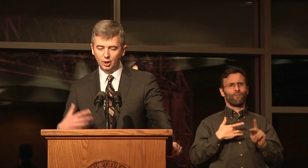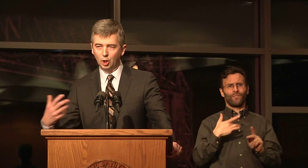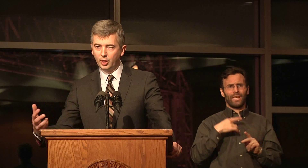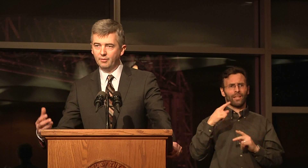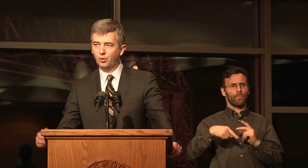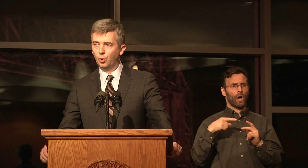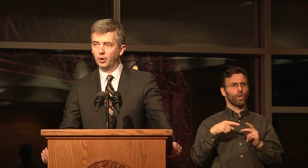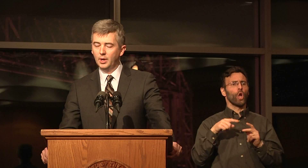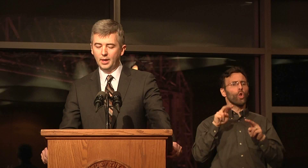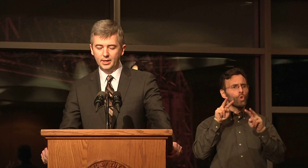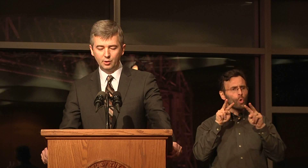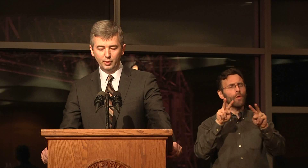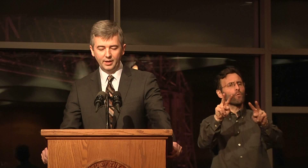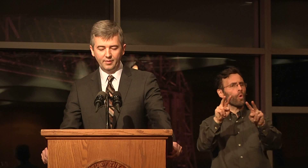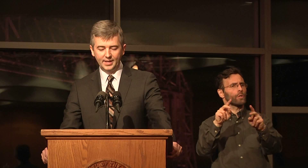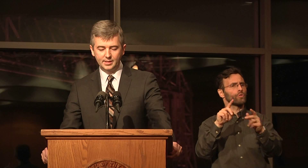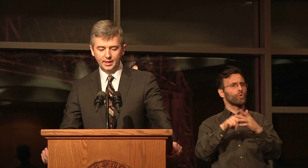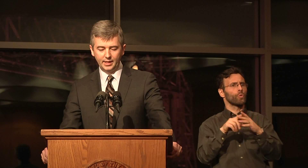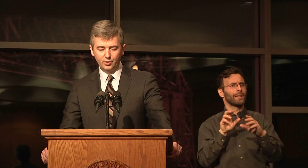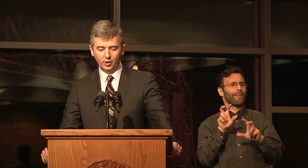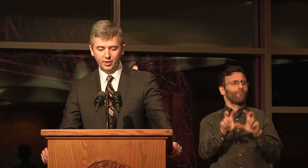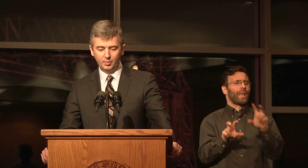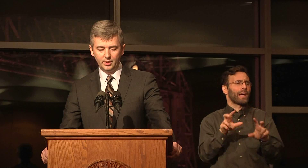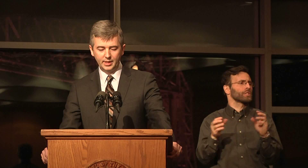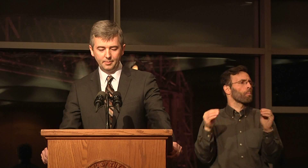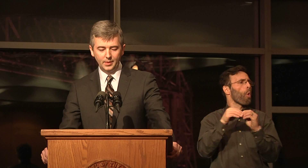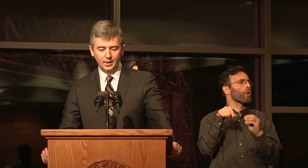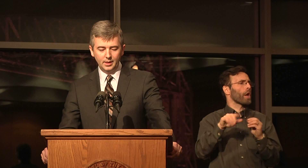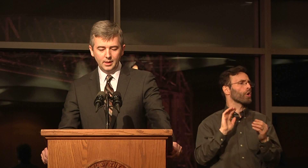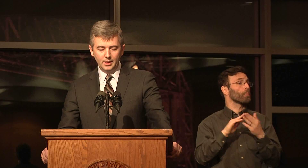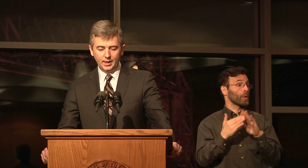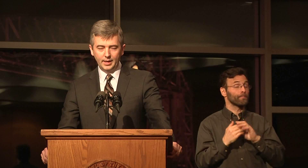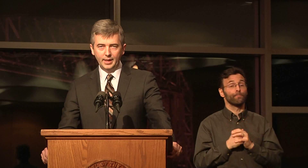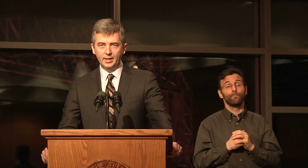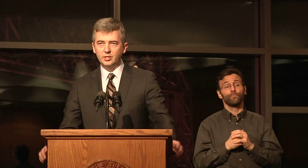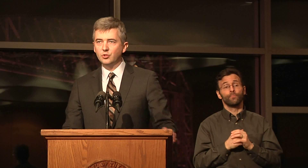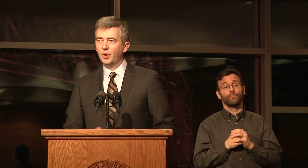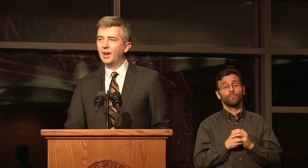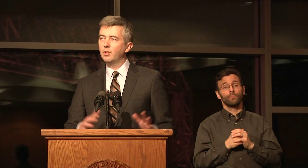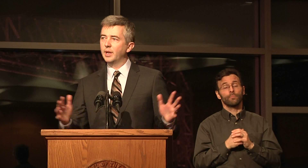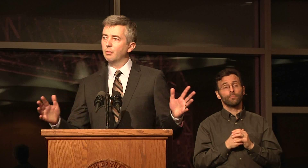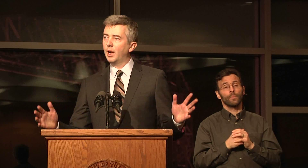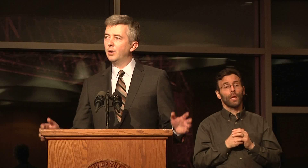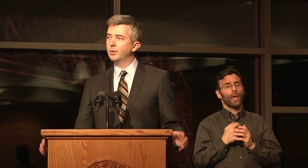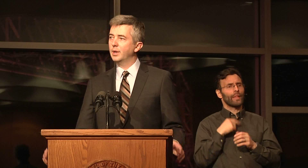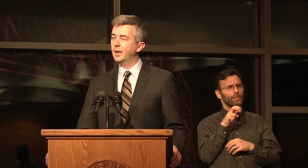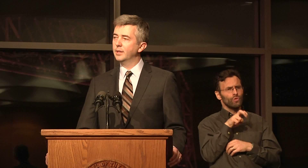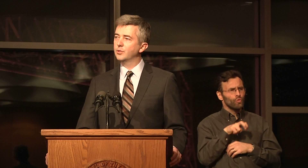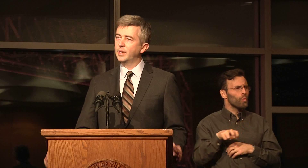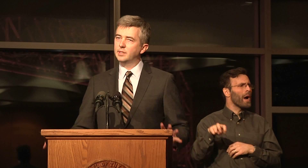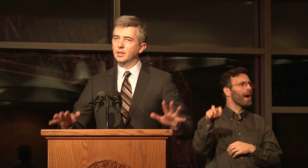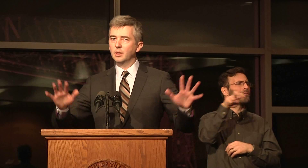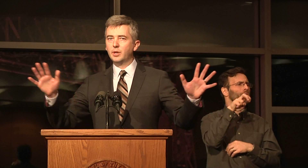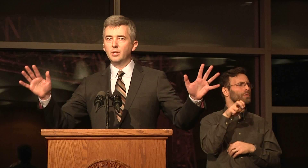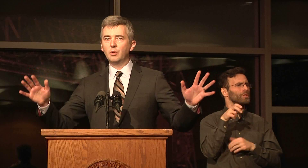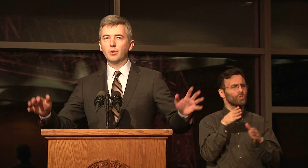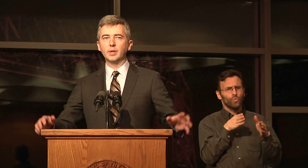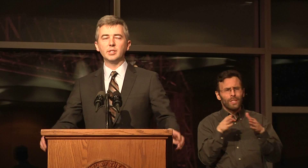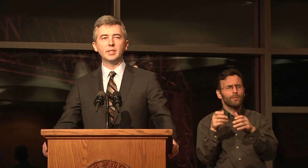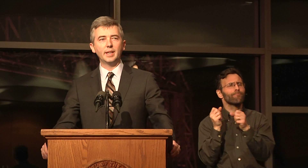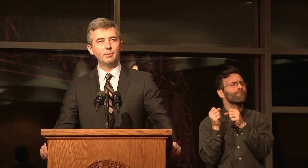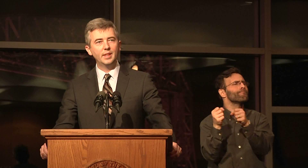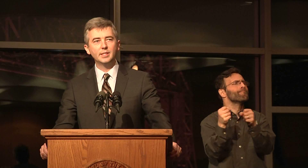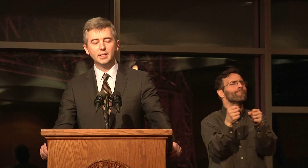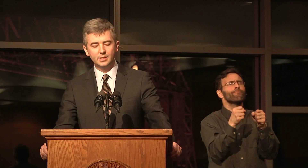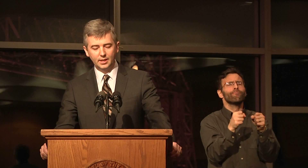feeling and looking for to reinvest into our community. And then just traveling around the streets and looking over